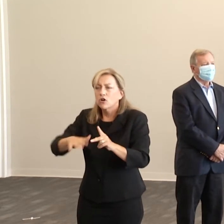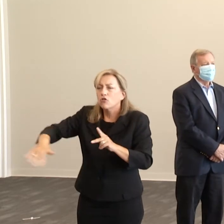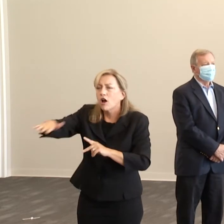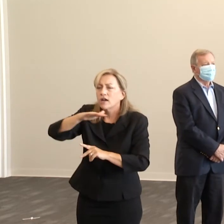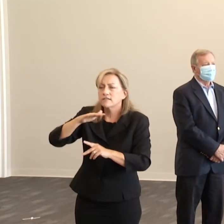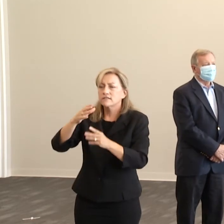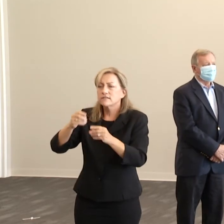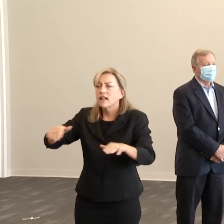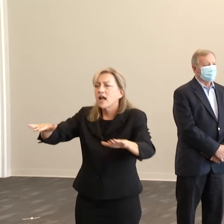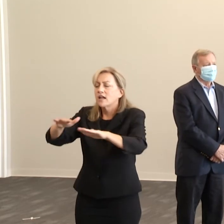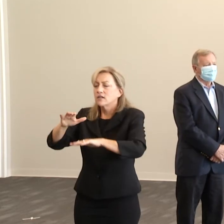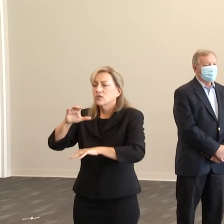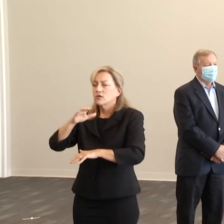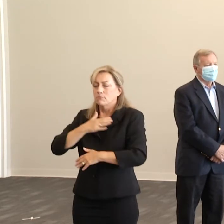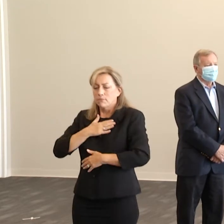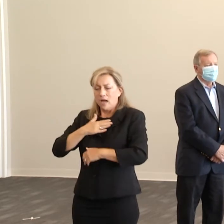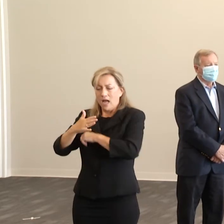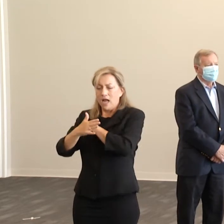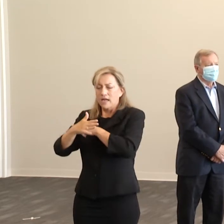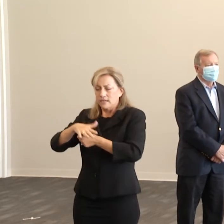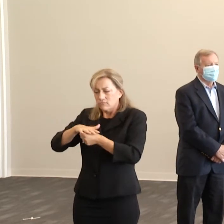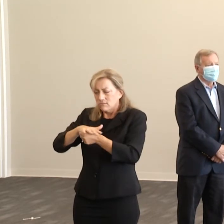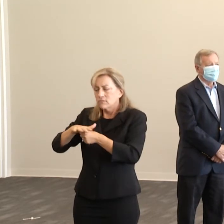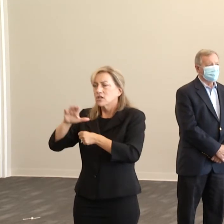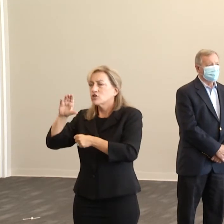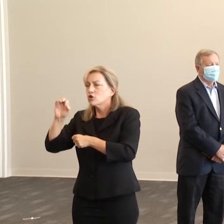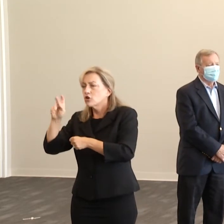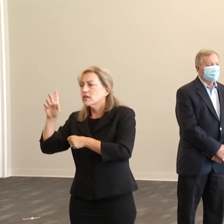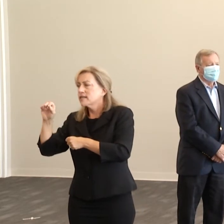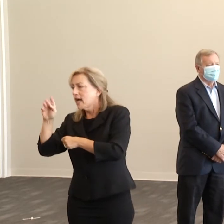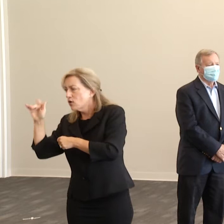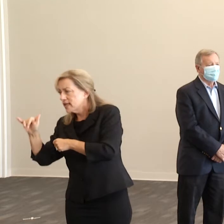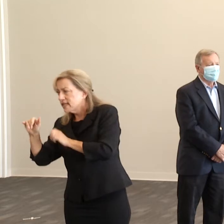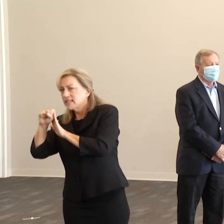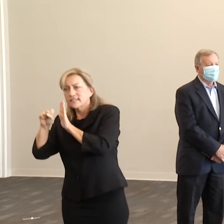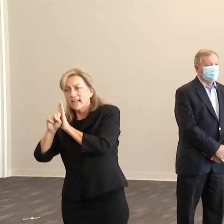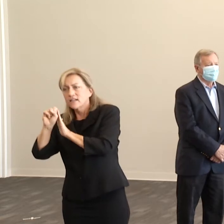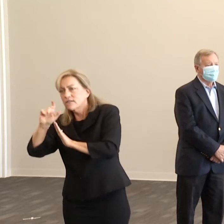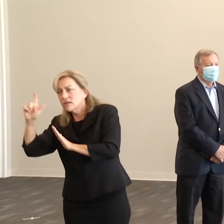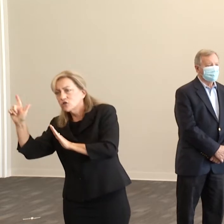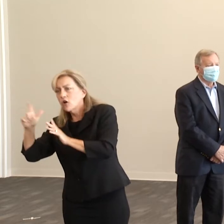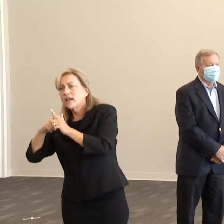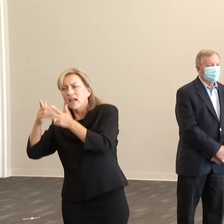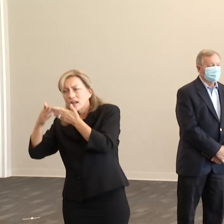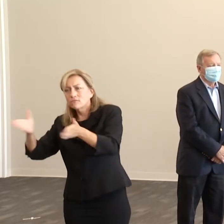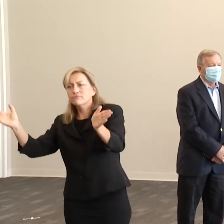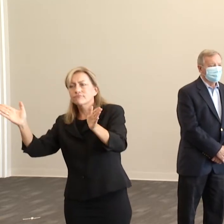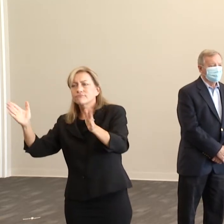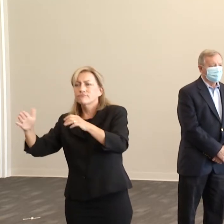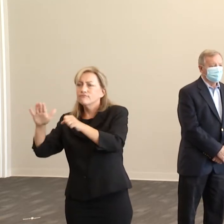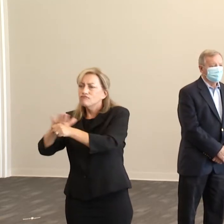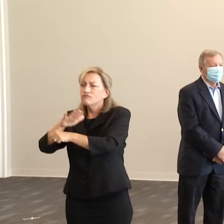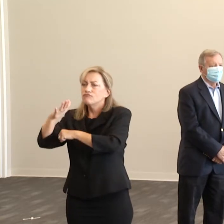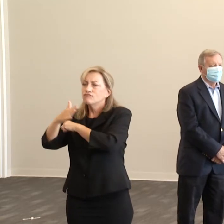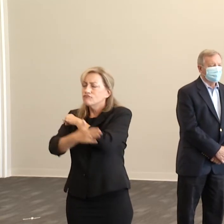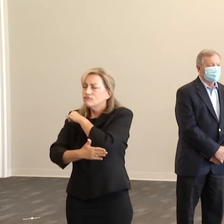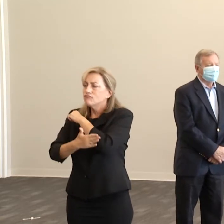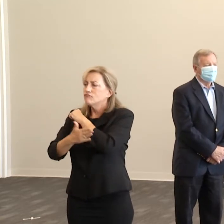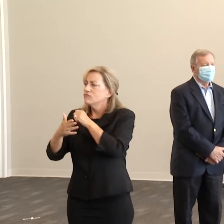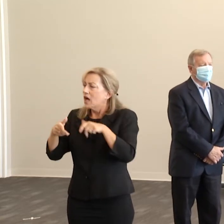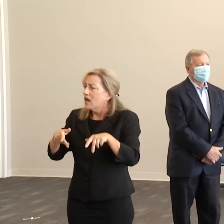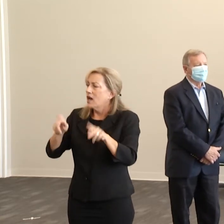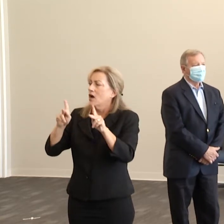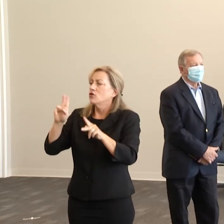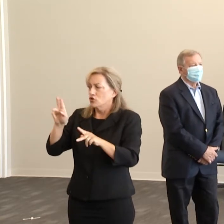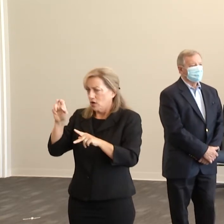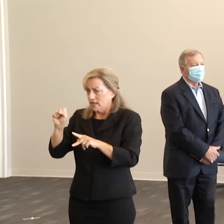County, the state of Illinois, and across the entire country, who rely on U.S. Postal Service